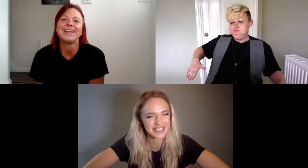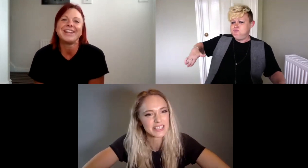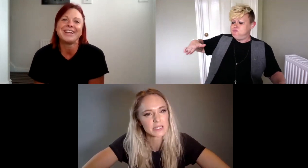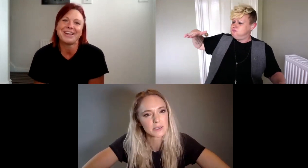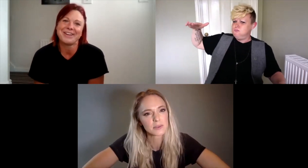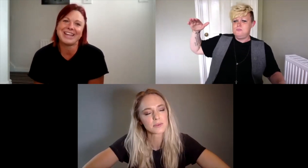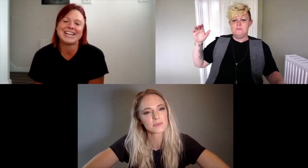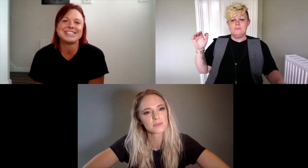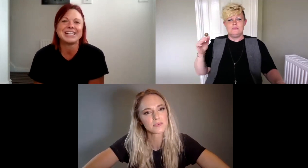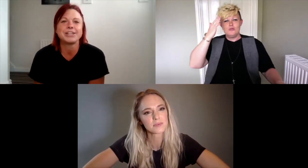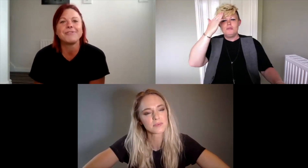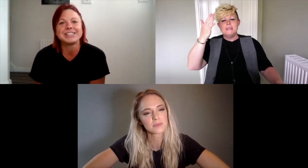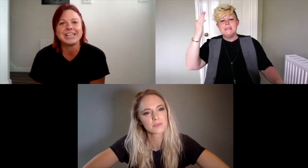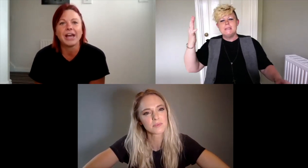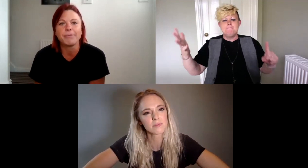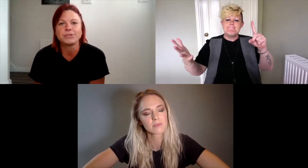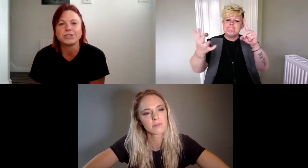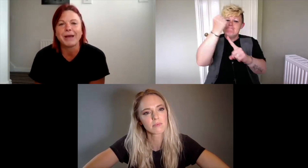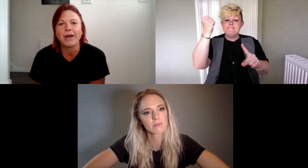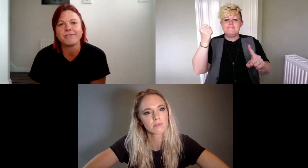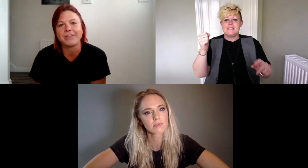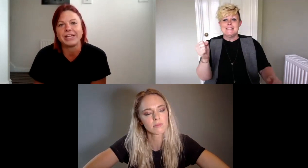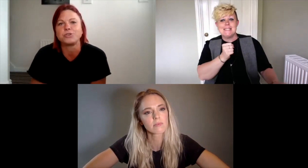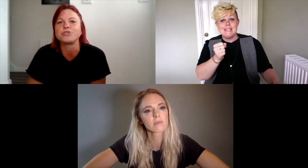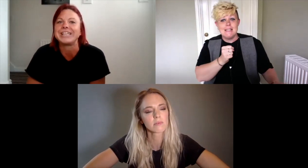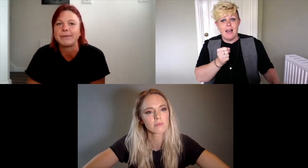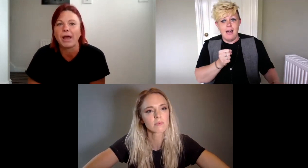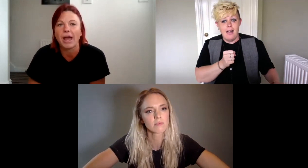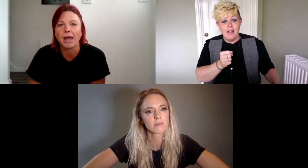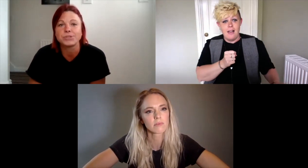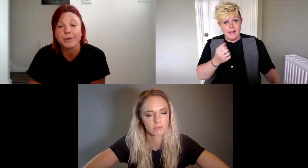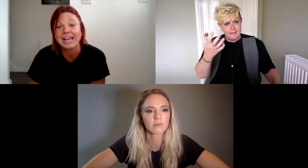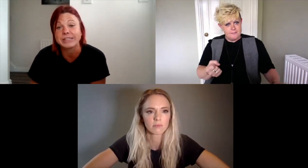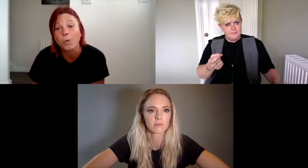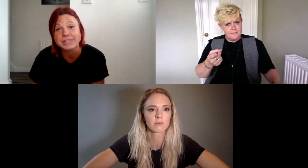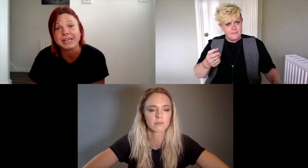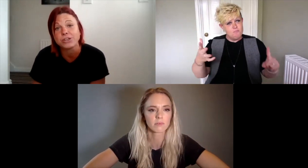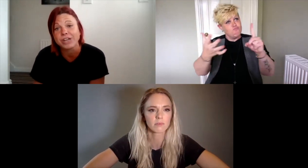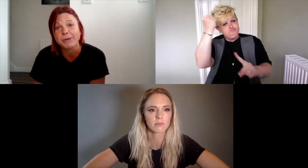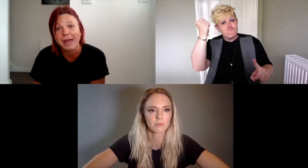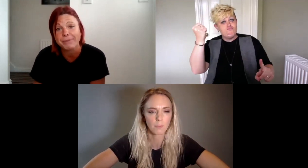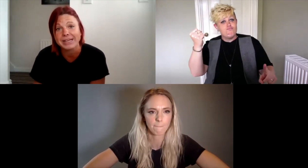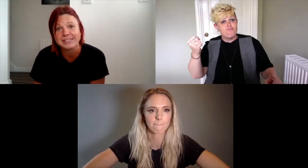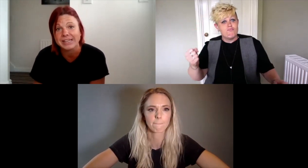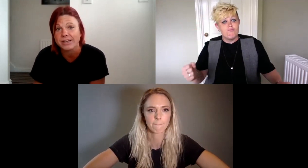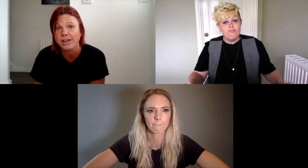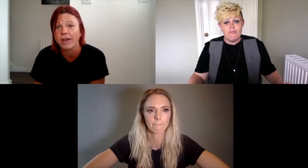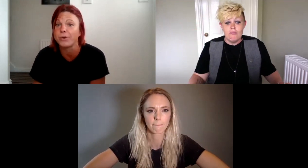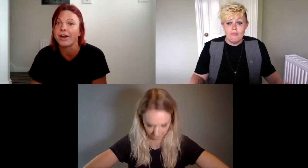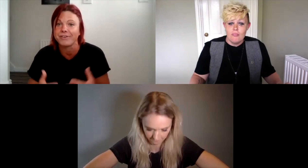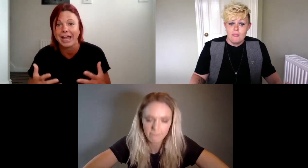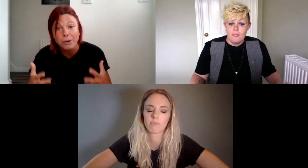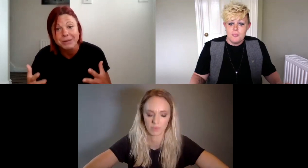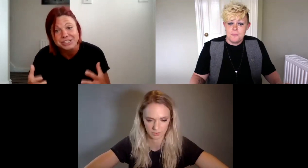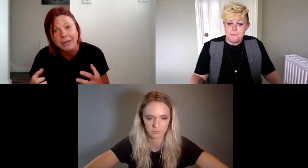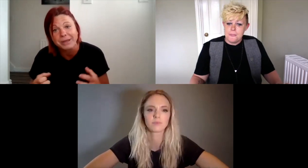you. Yeah, she's saying, so obviously you talked about the fact that it's your dream. So has it always been your dream about being a singer? Are you